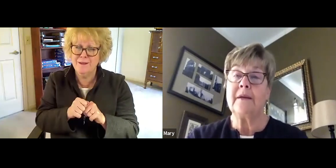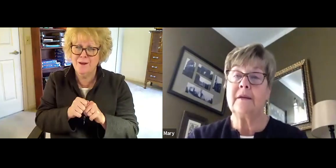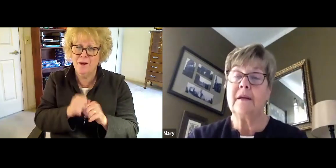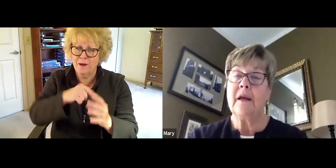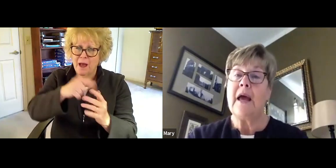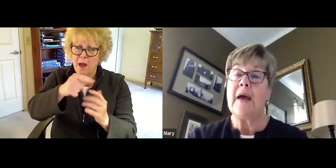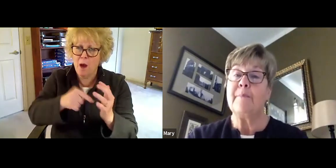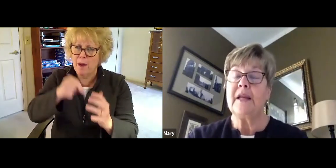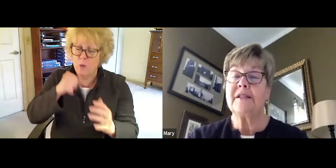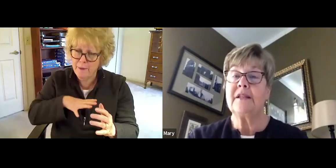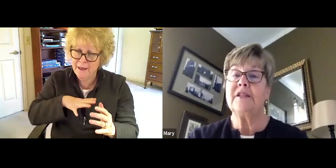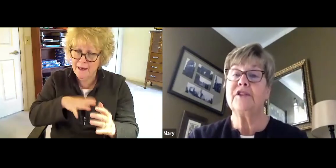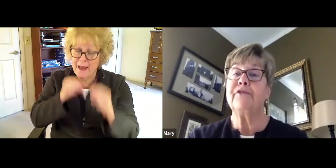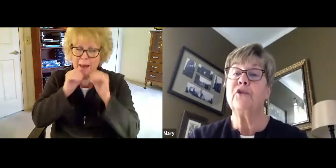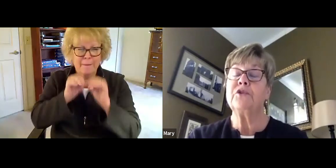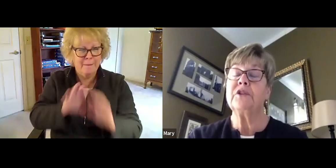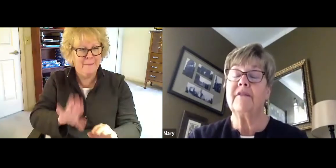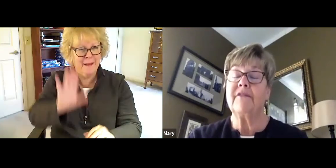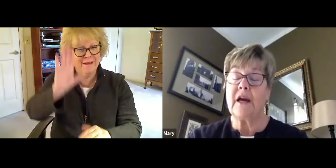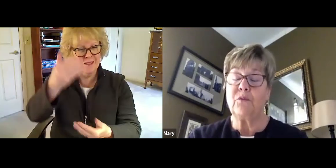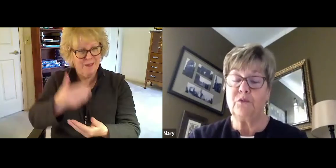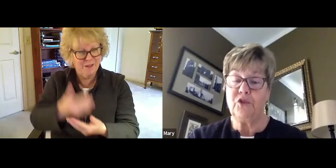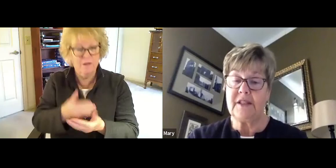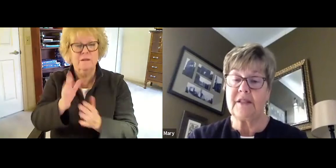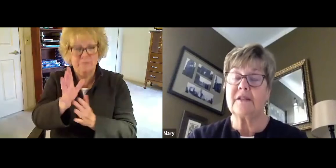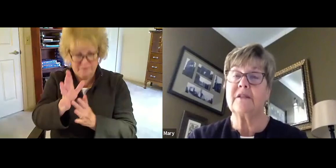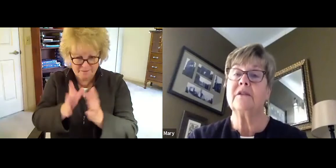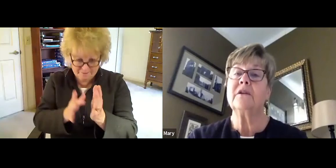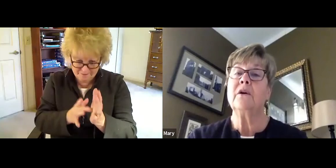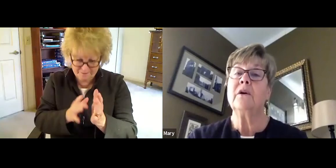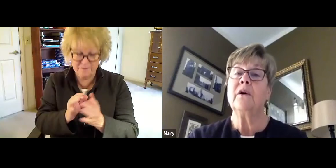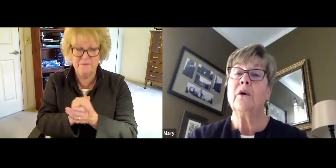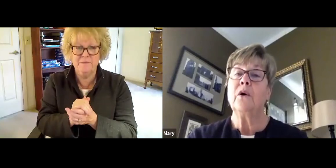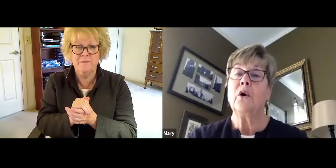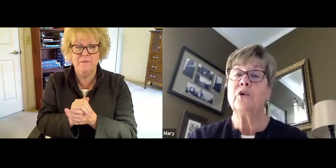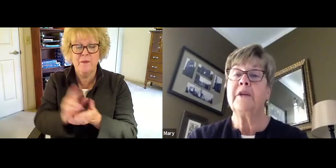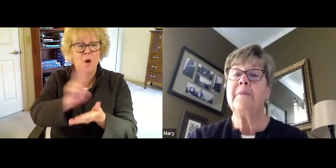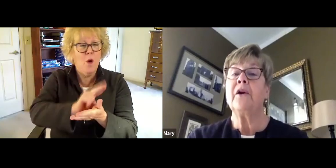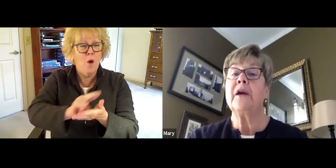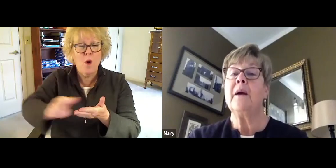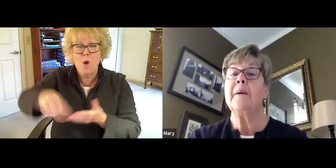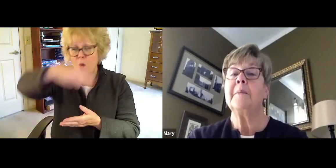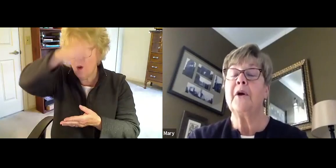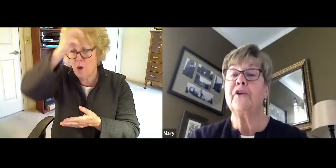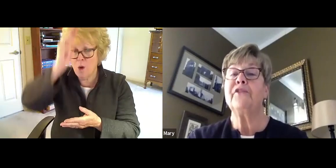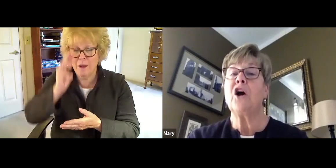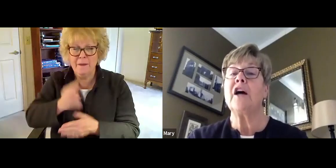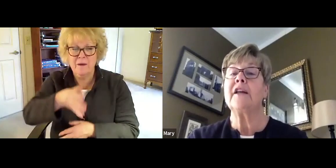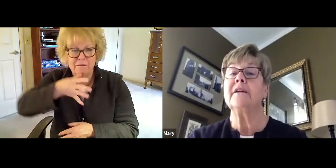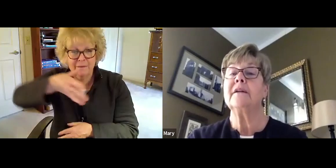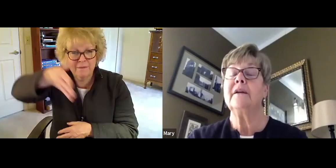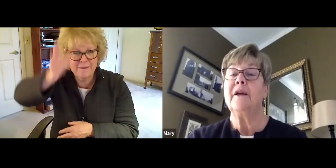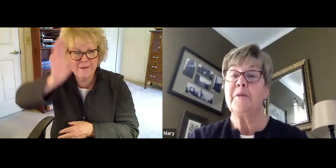women, and blessed is the fruit of thy womb, Jesus. Holy Mary, Mother of